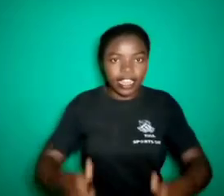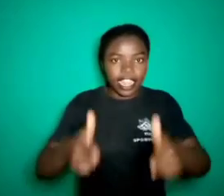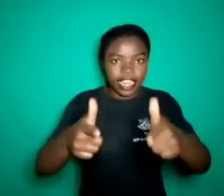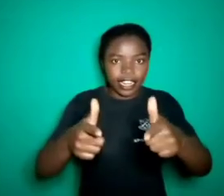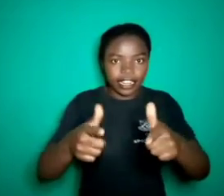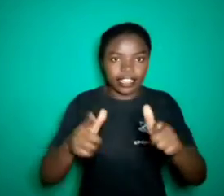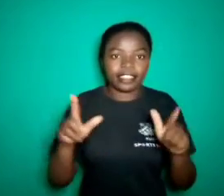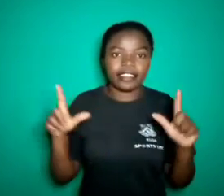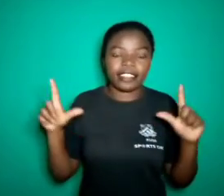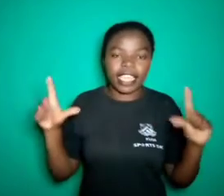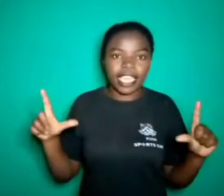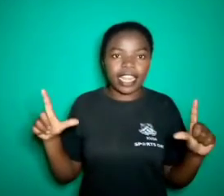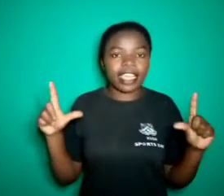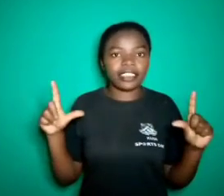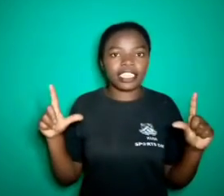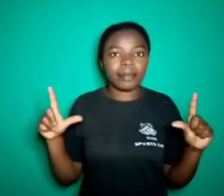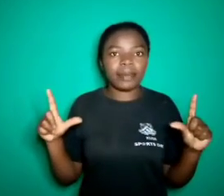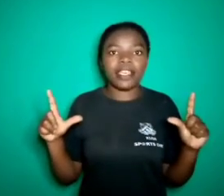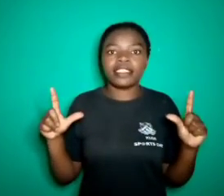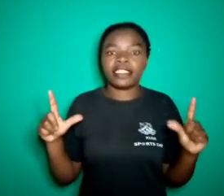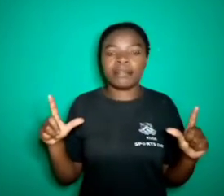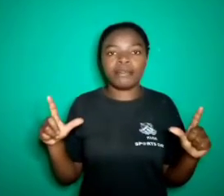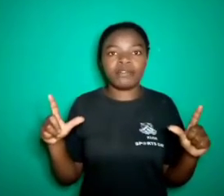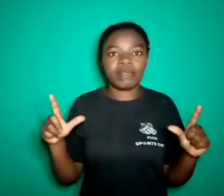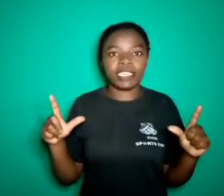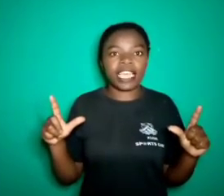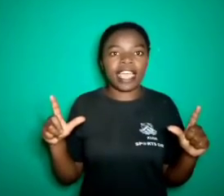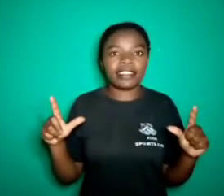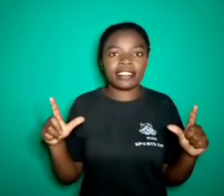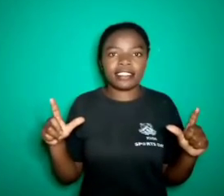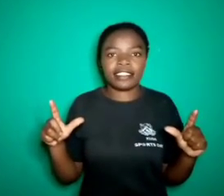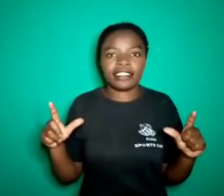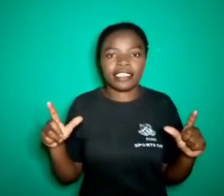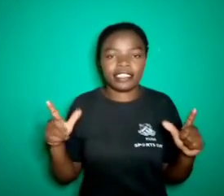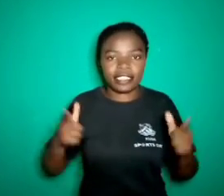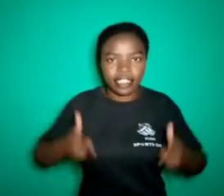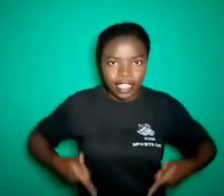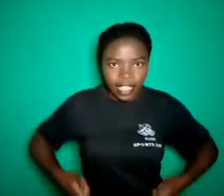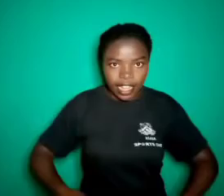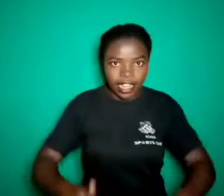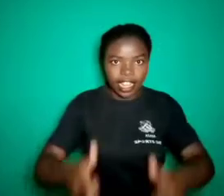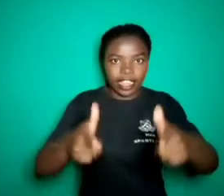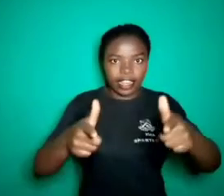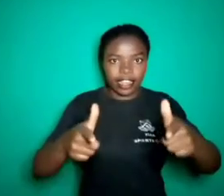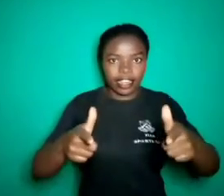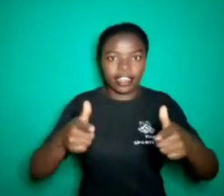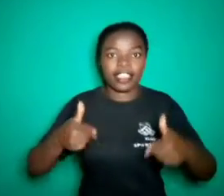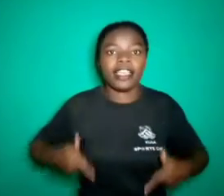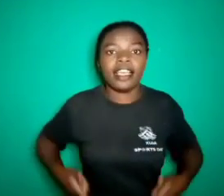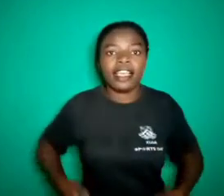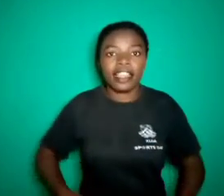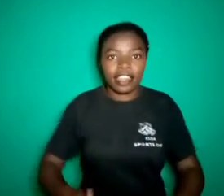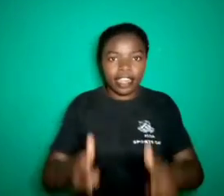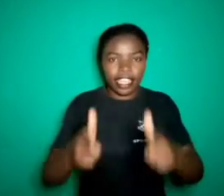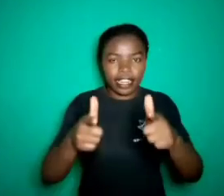Lane. L hand shape, same movement as street. Lane. Lane.